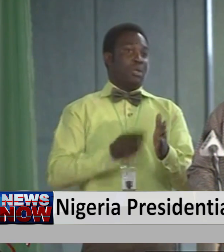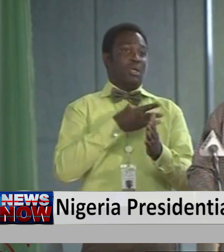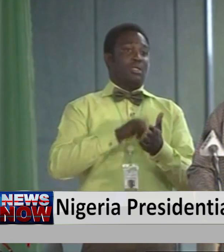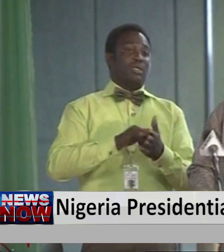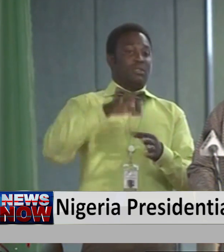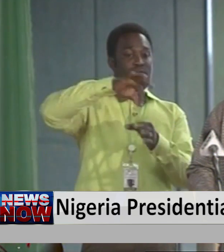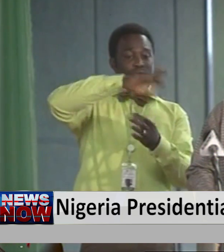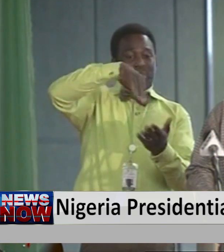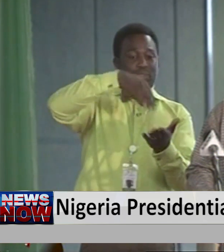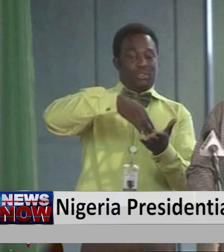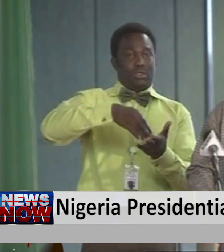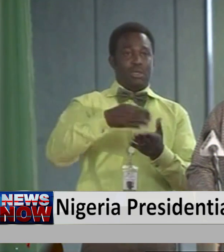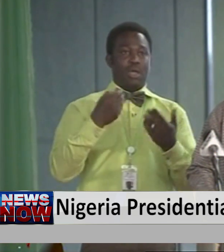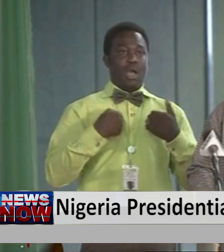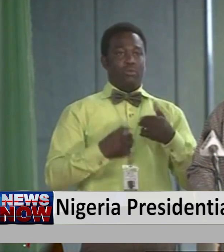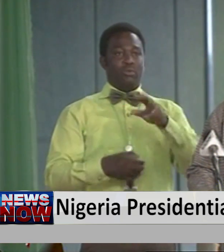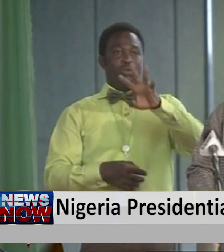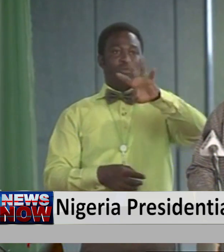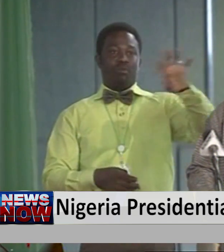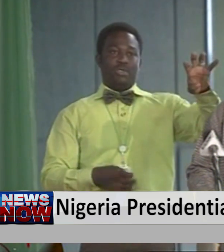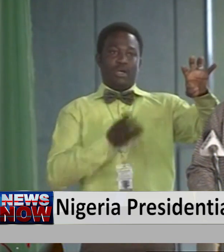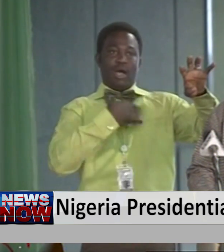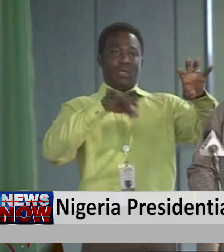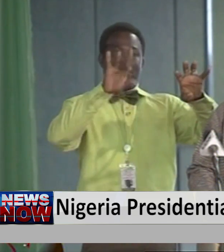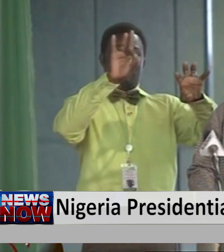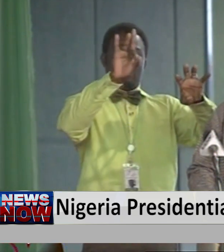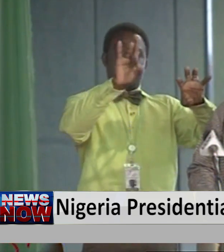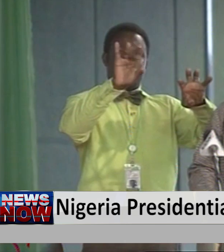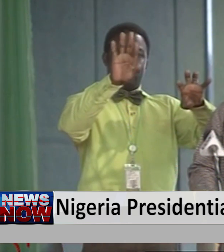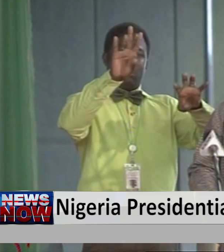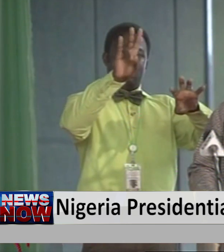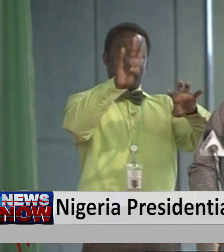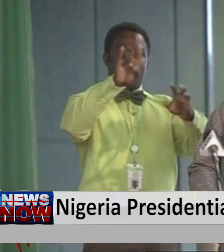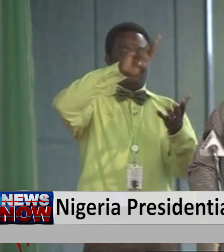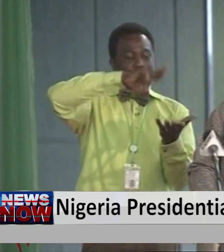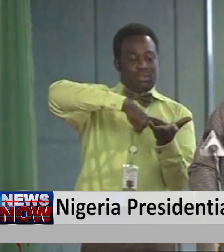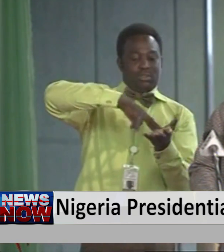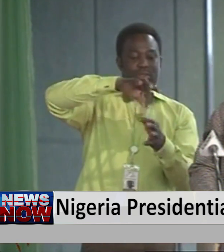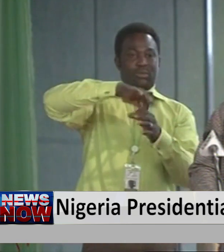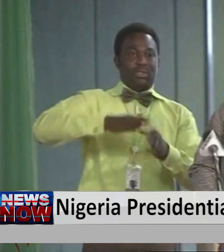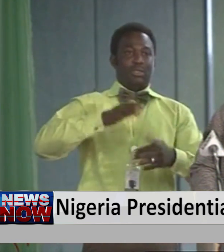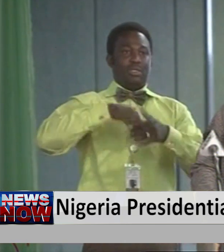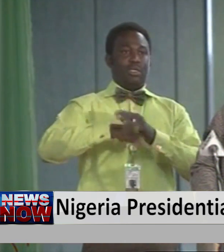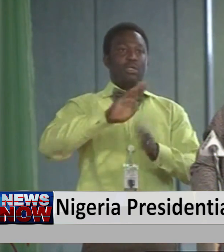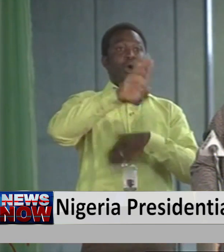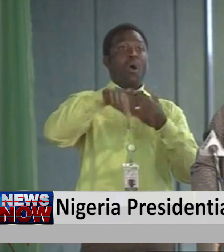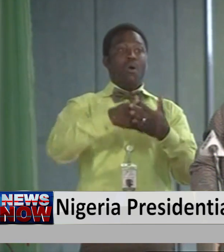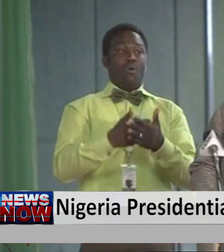that polling unit has 487 registered voters. In